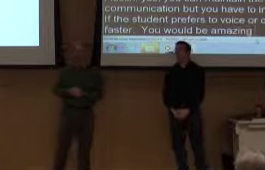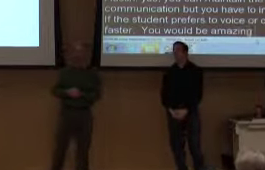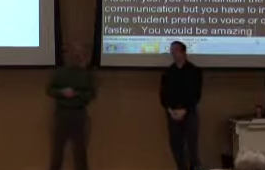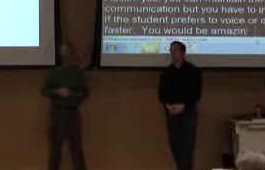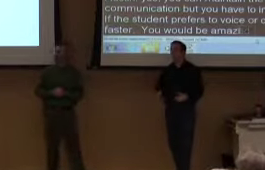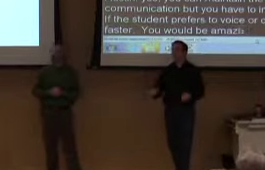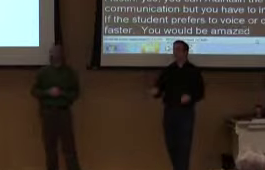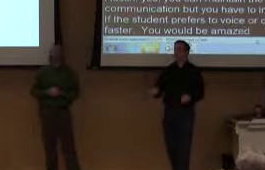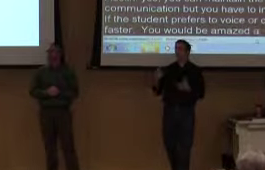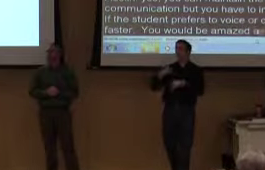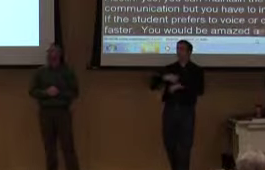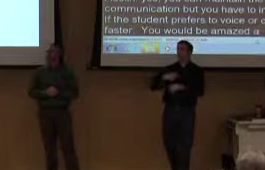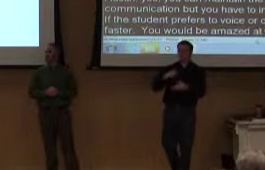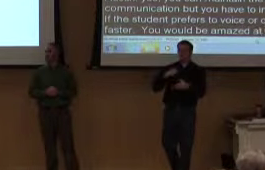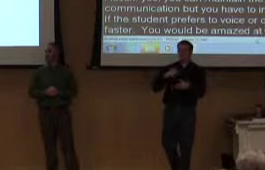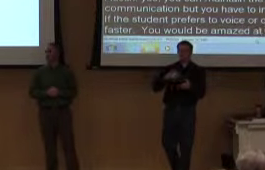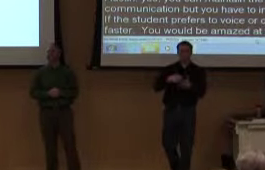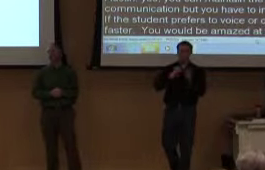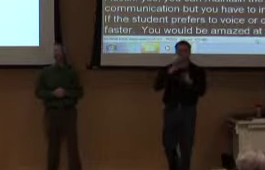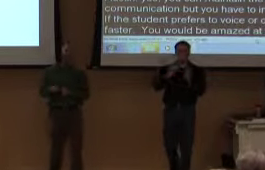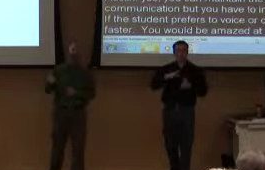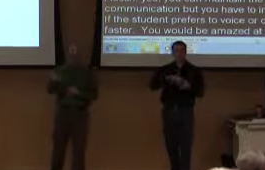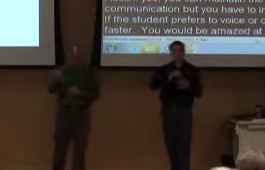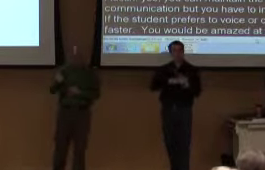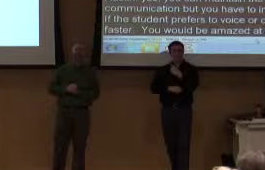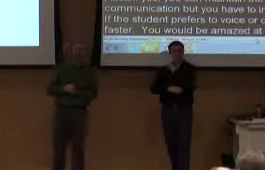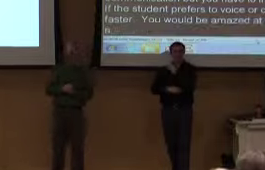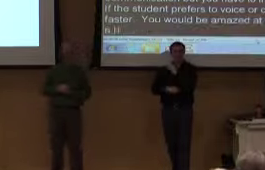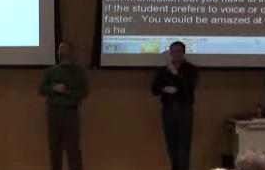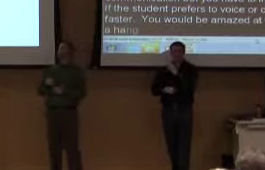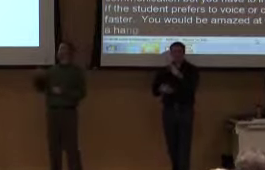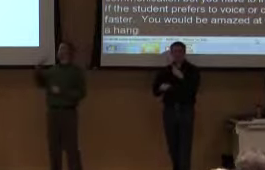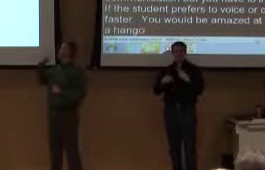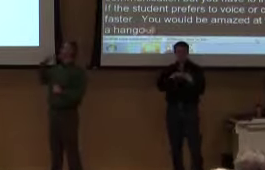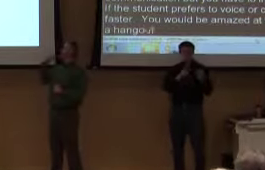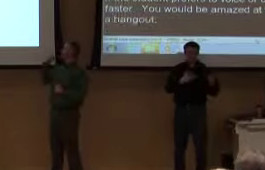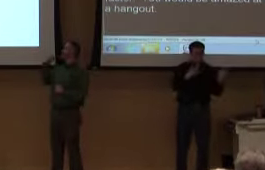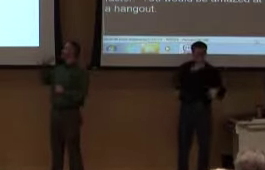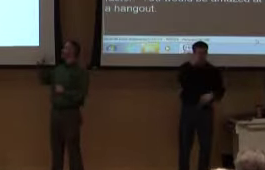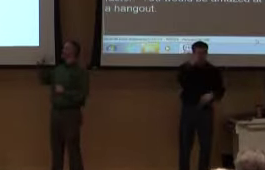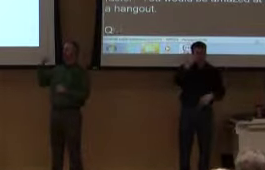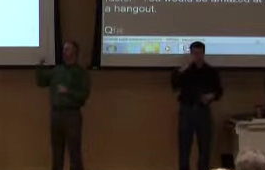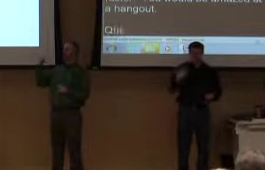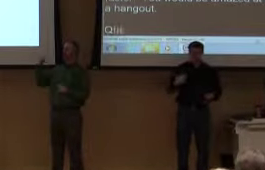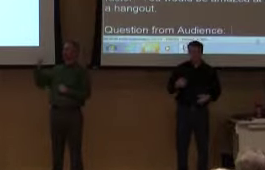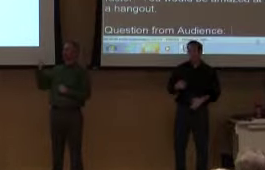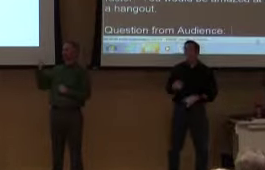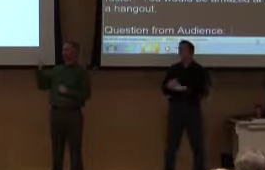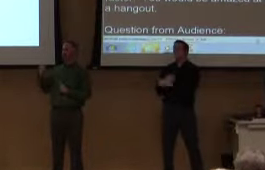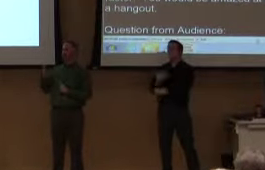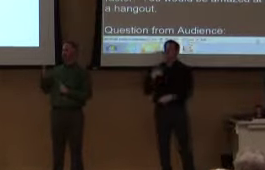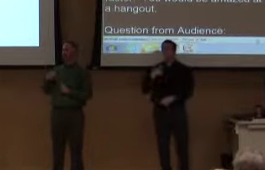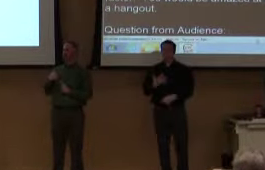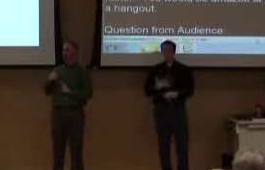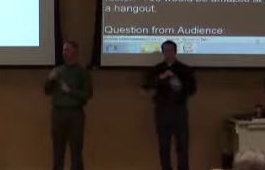How much time does it take a student to learn this stuff? Well, Get through, or they already know, and where, how? so a